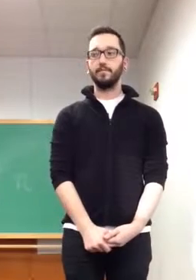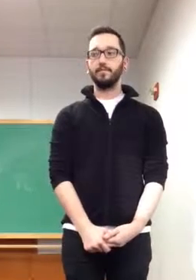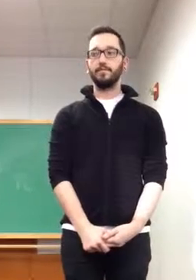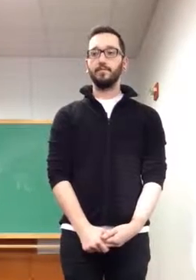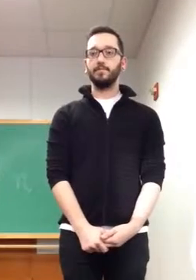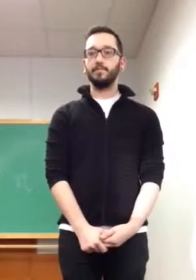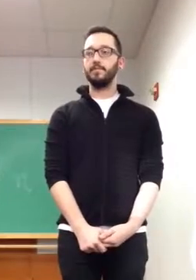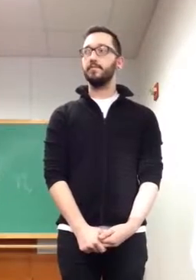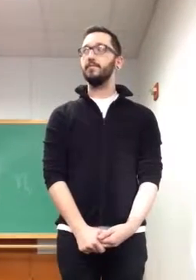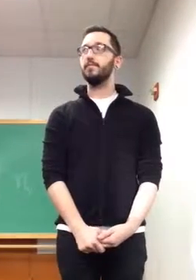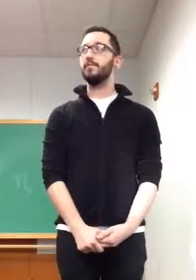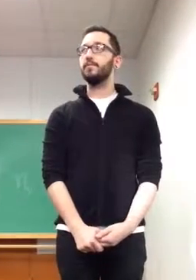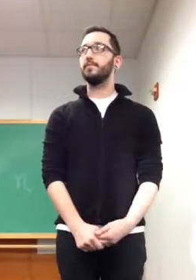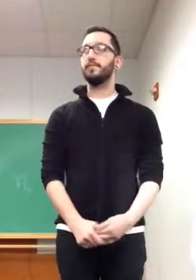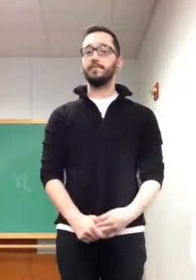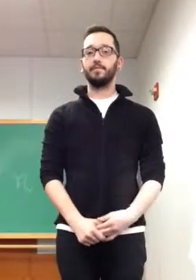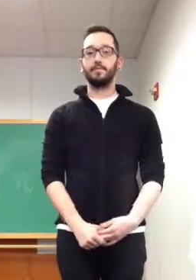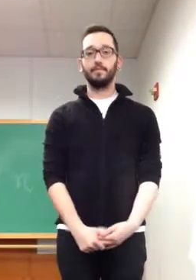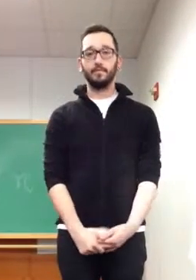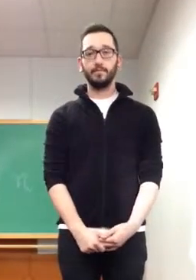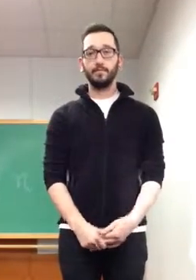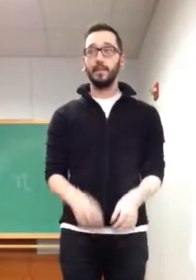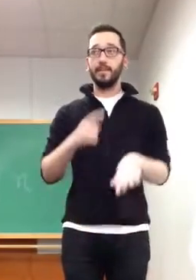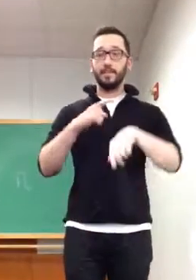And on Tuesday, so it's time for the history of the world to begin.